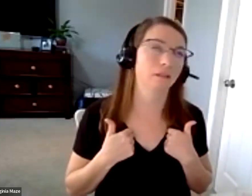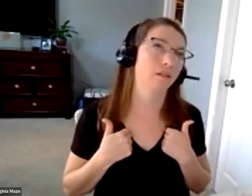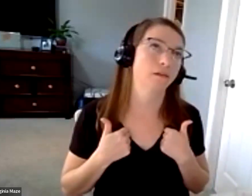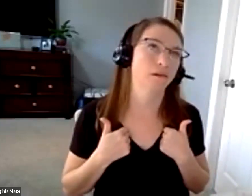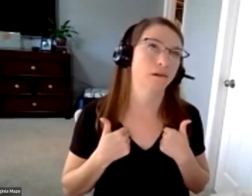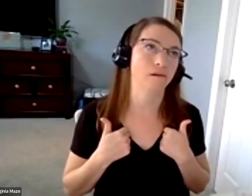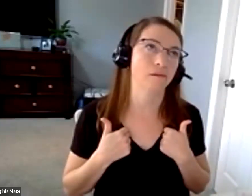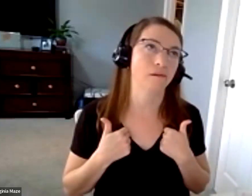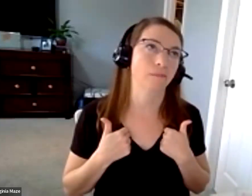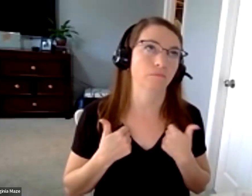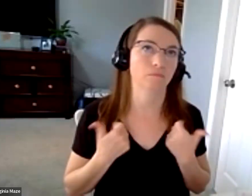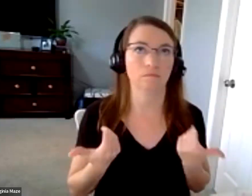alive.